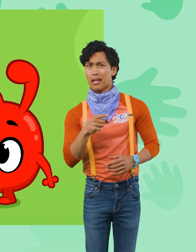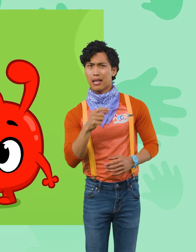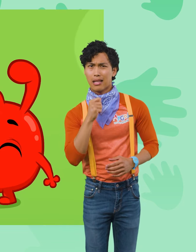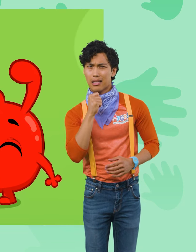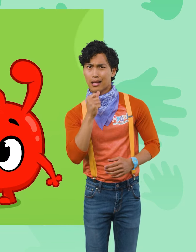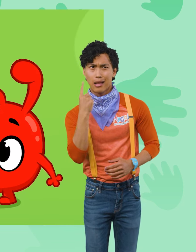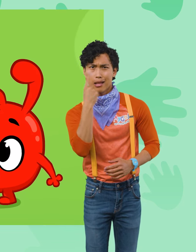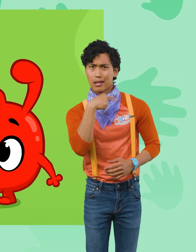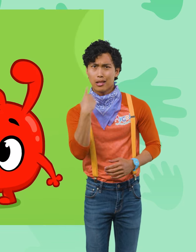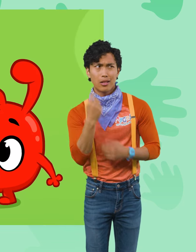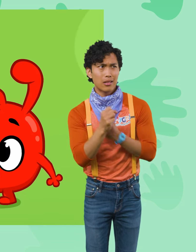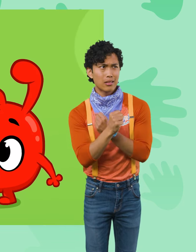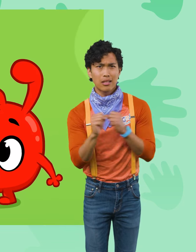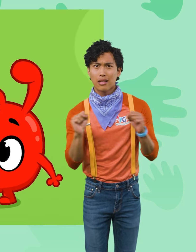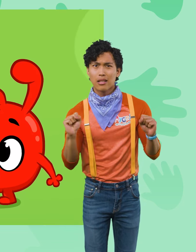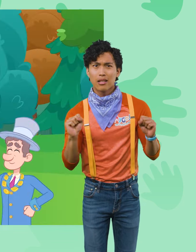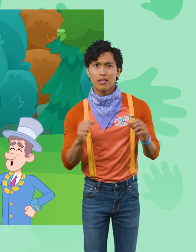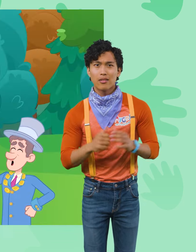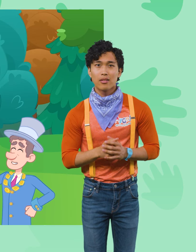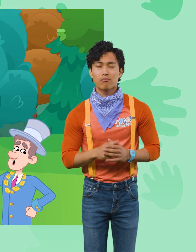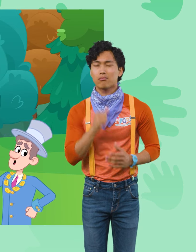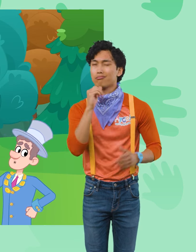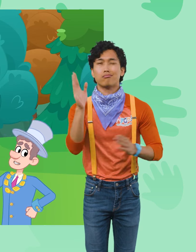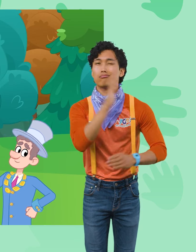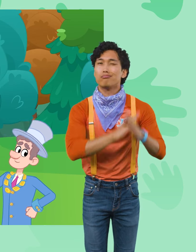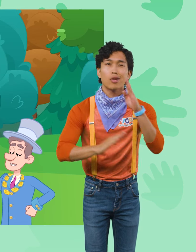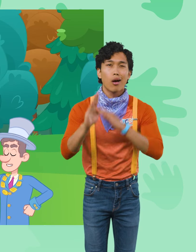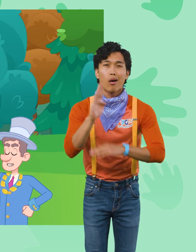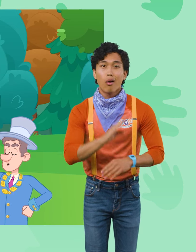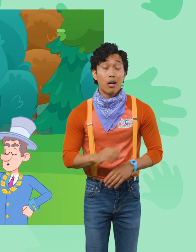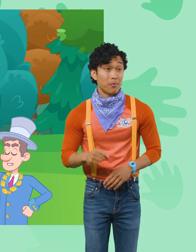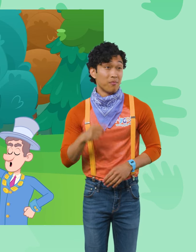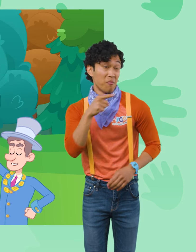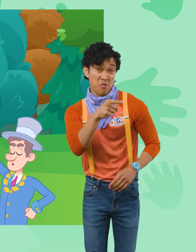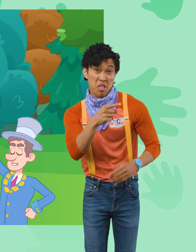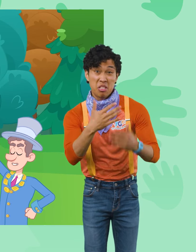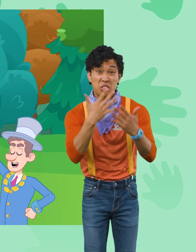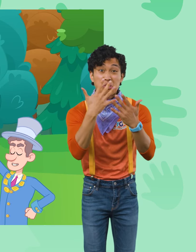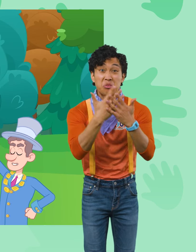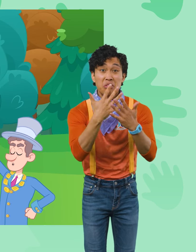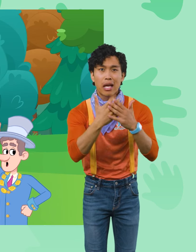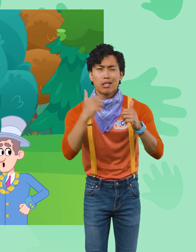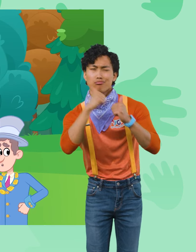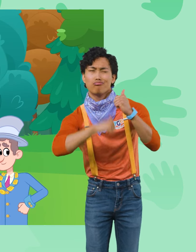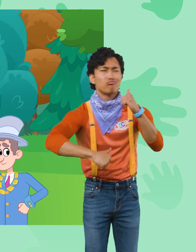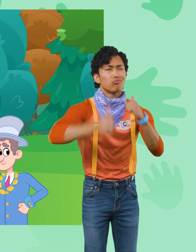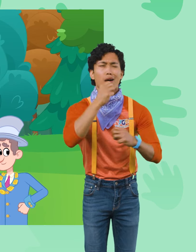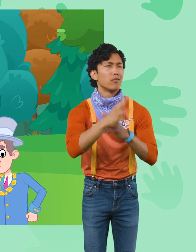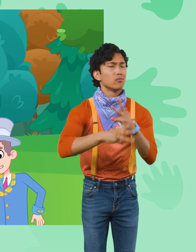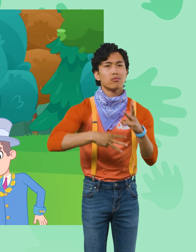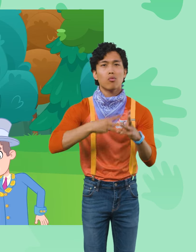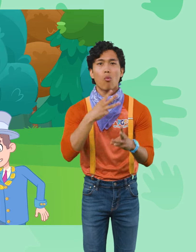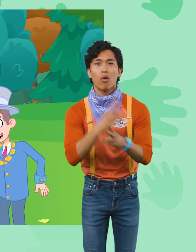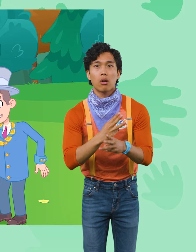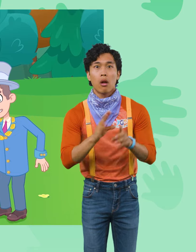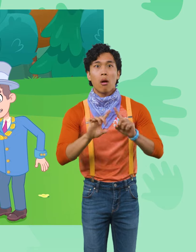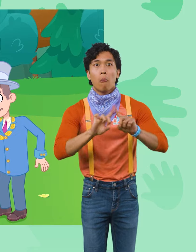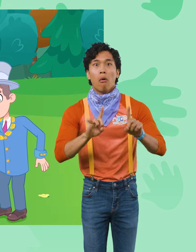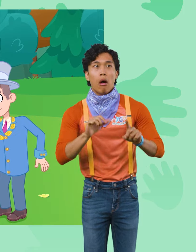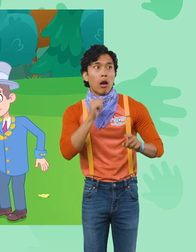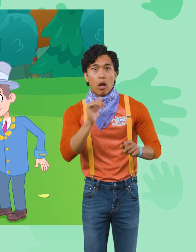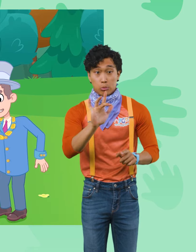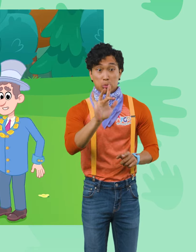This doesn't seem very safe. Don't worry. This is the strongest cage in the world. Just don't touch